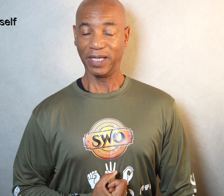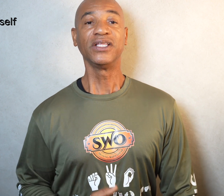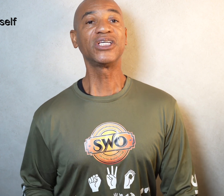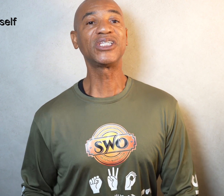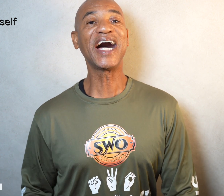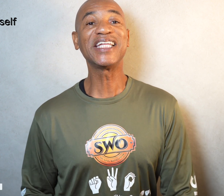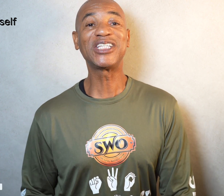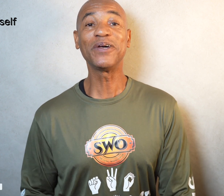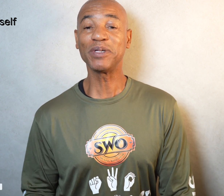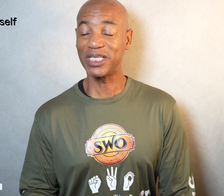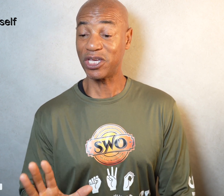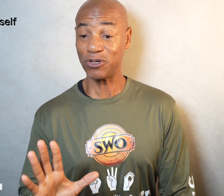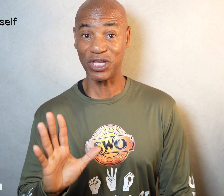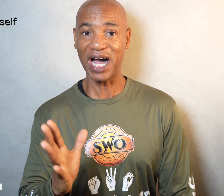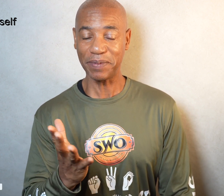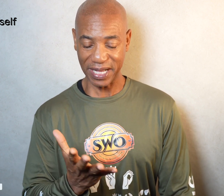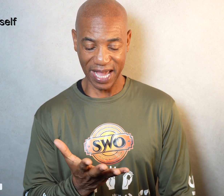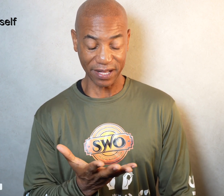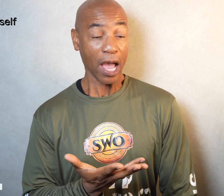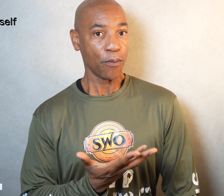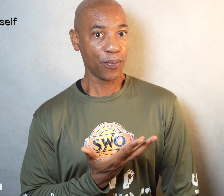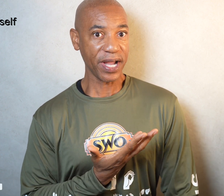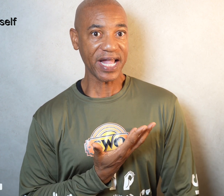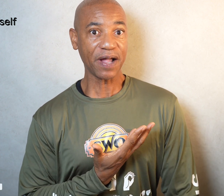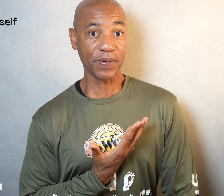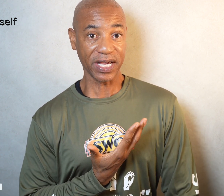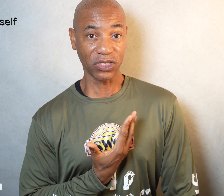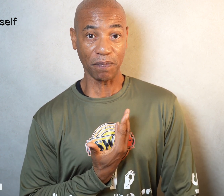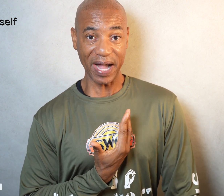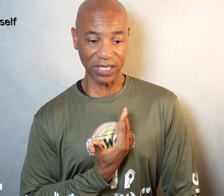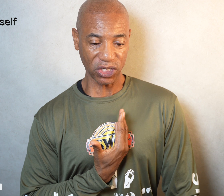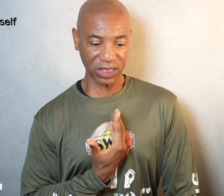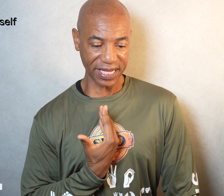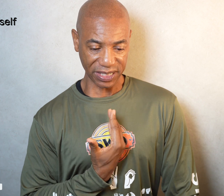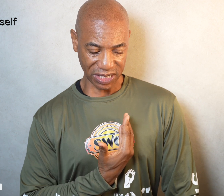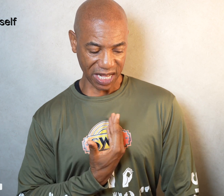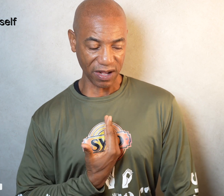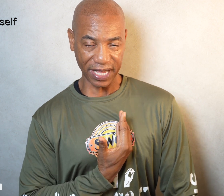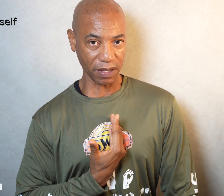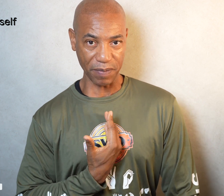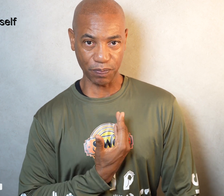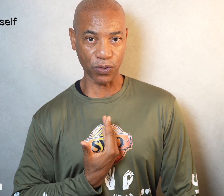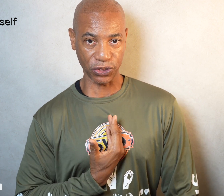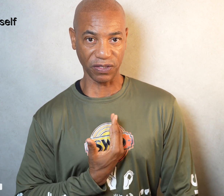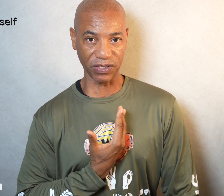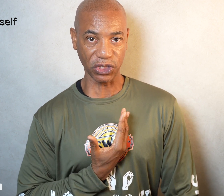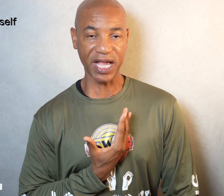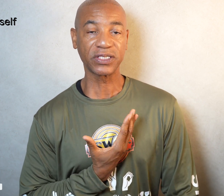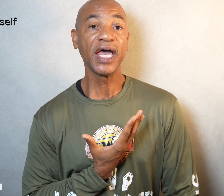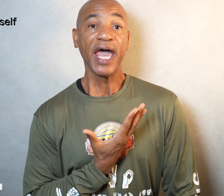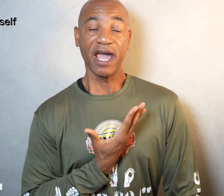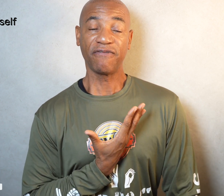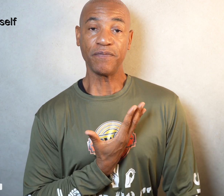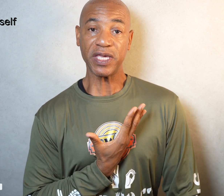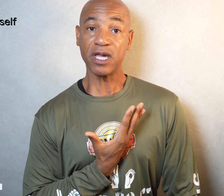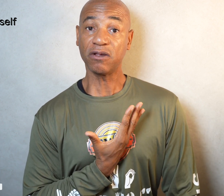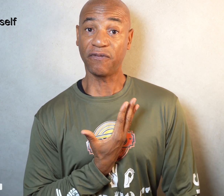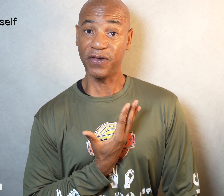The sign is simply take your dominant hand, bring it up against the body just like this, kind of like the mid portion of the chest. And from here, the fingers